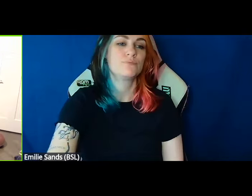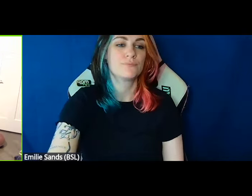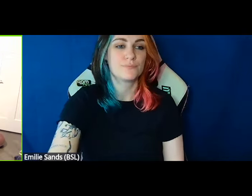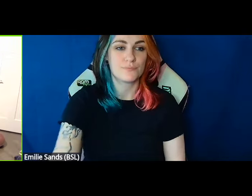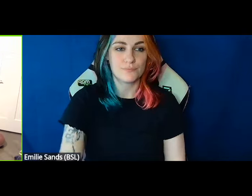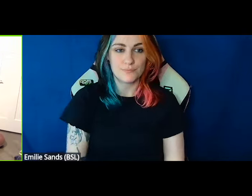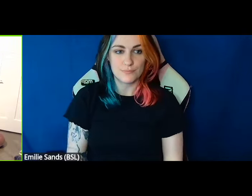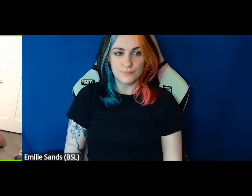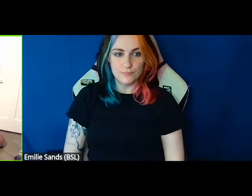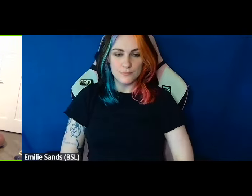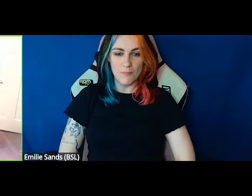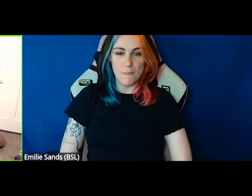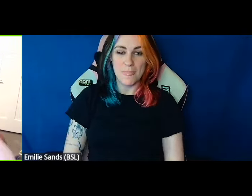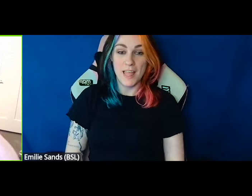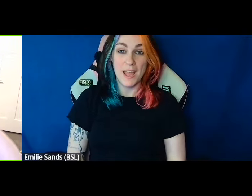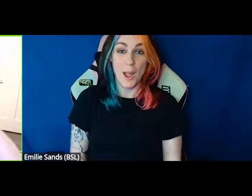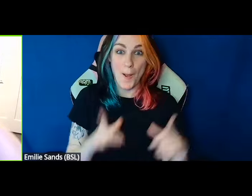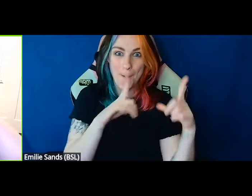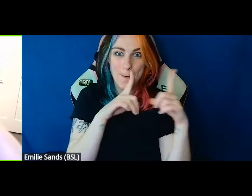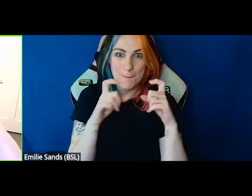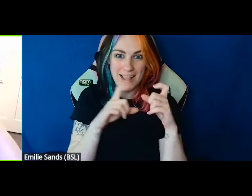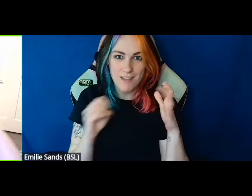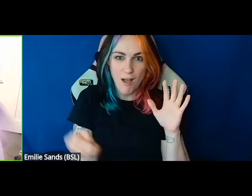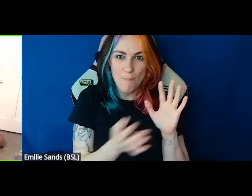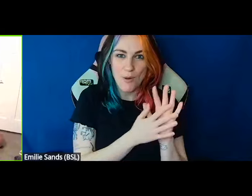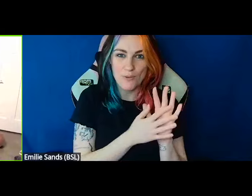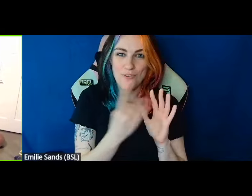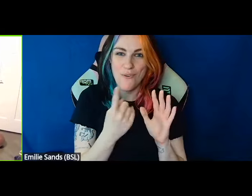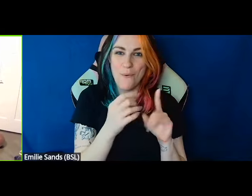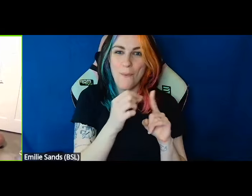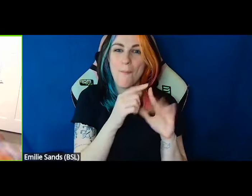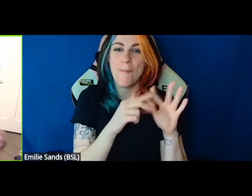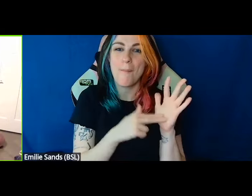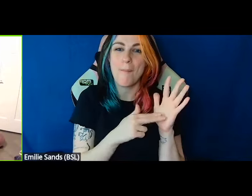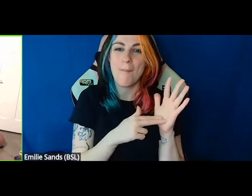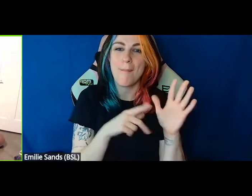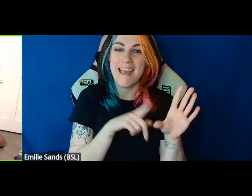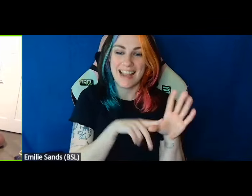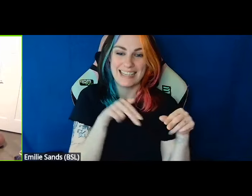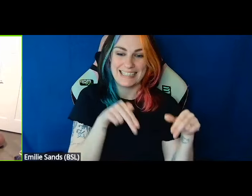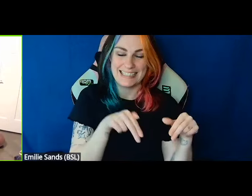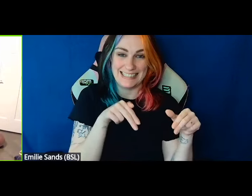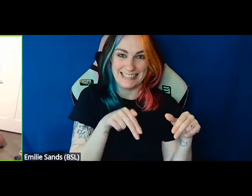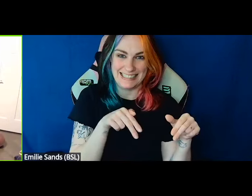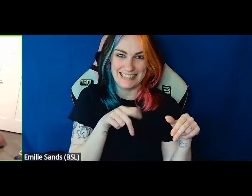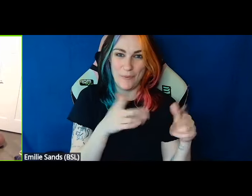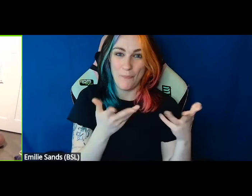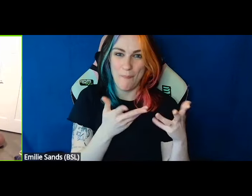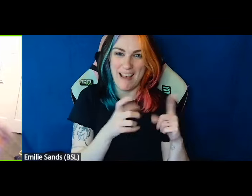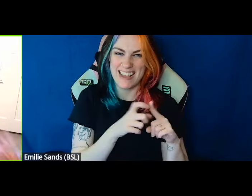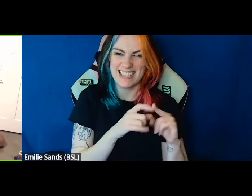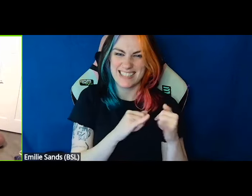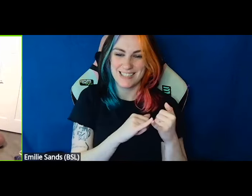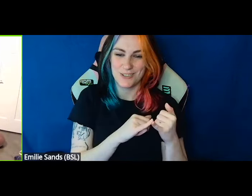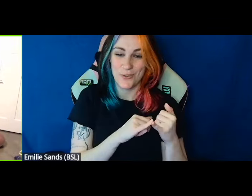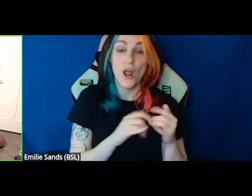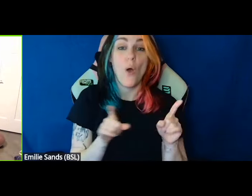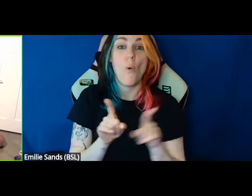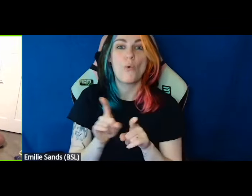I posted a picture of Penny in the Discord, and I got myself some